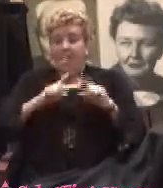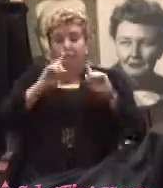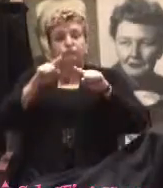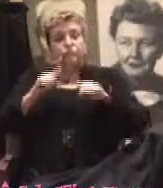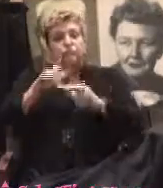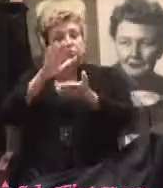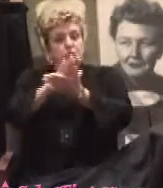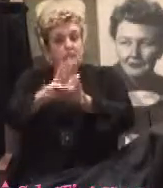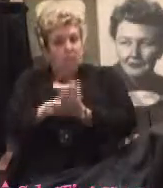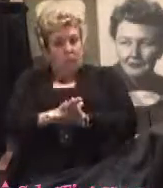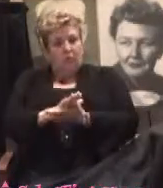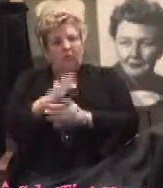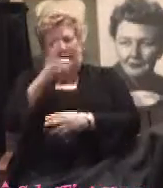I hated 2 of them.